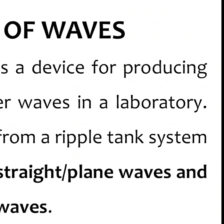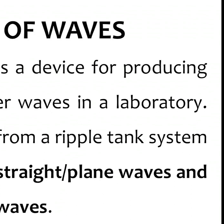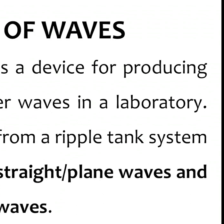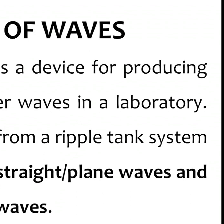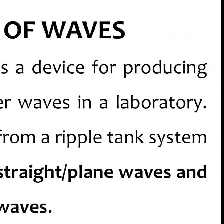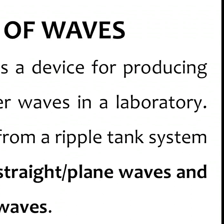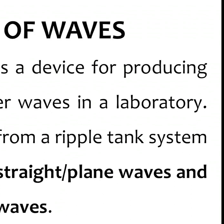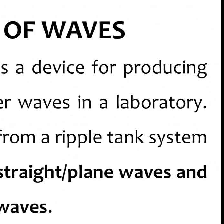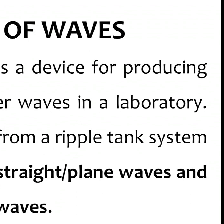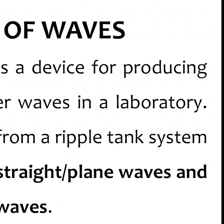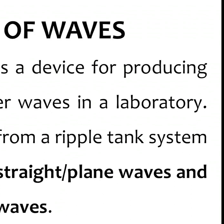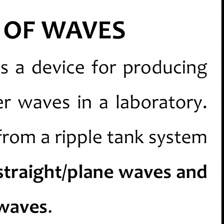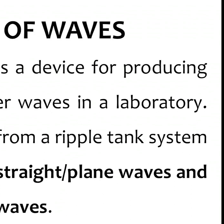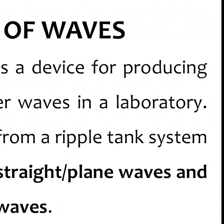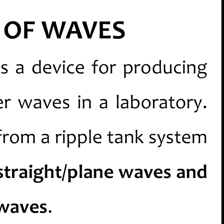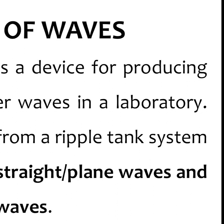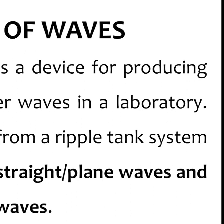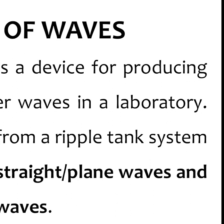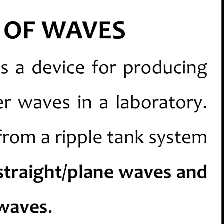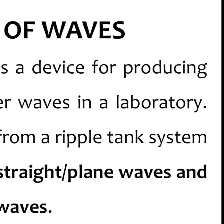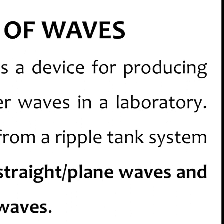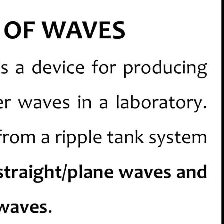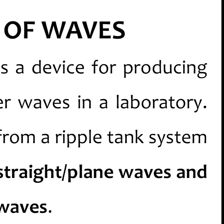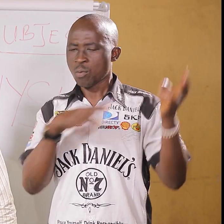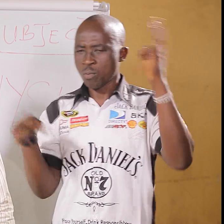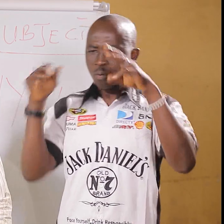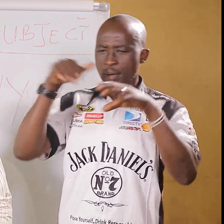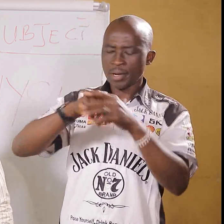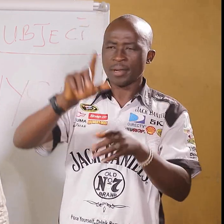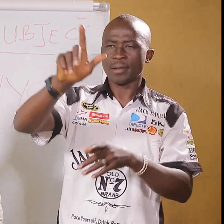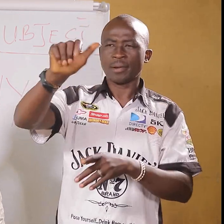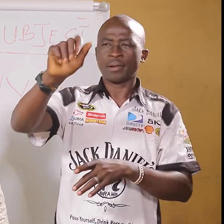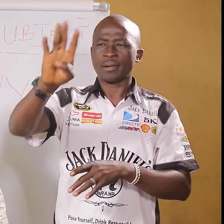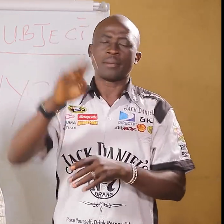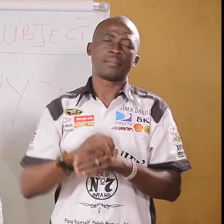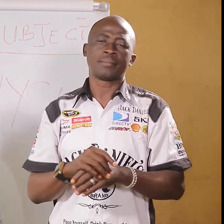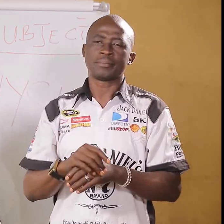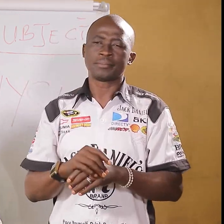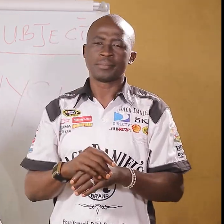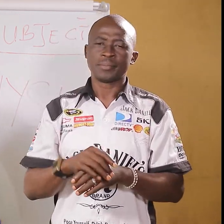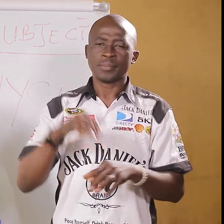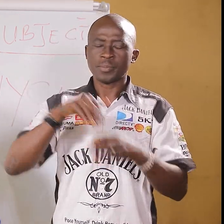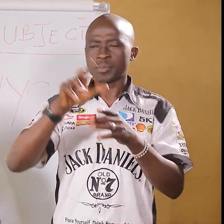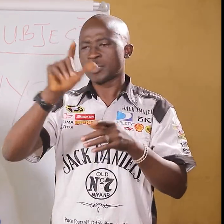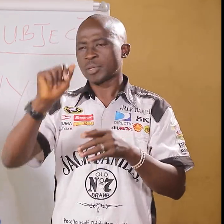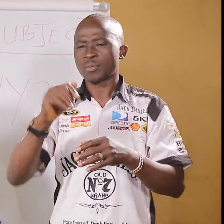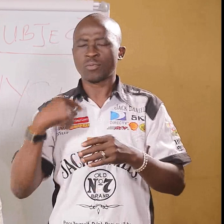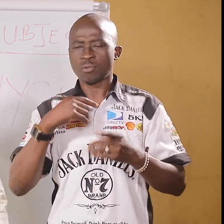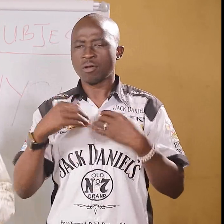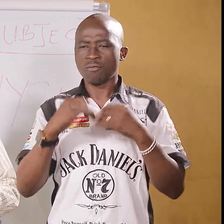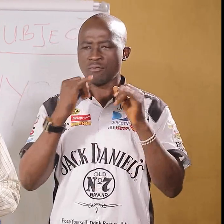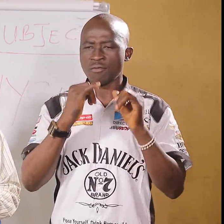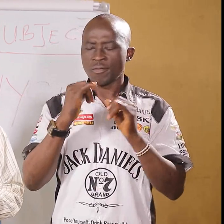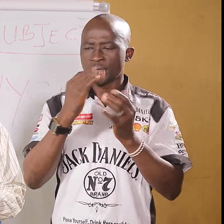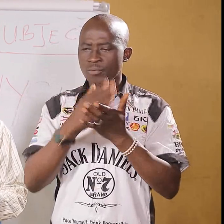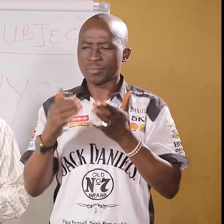producing and studying water waves in a laboratory. In a laboratory, we have a device or an instrument